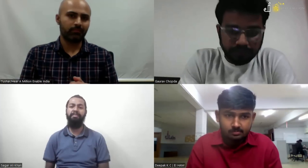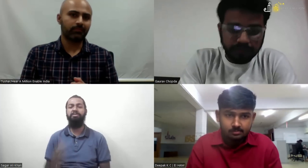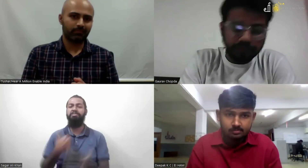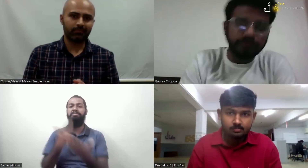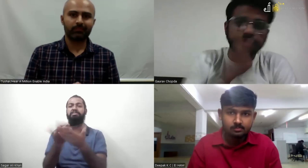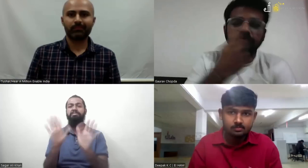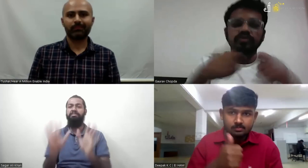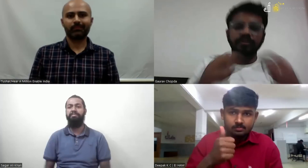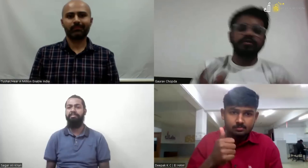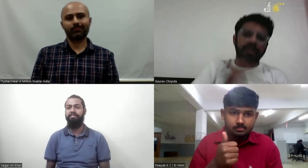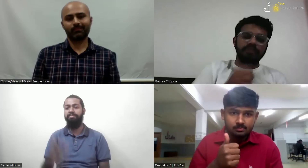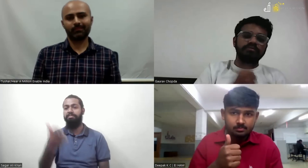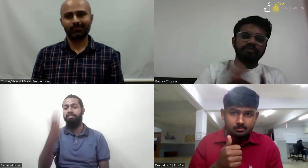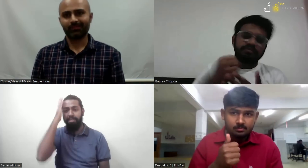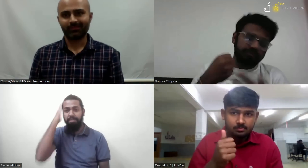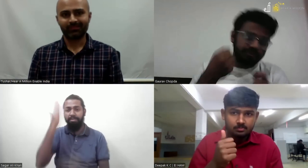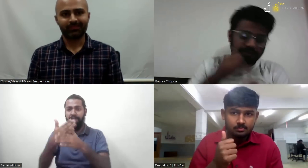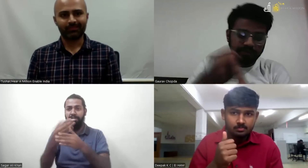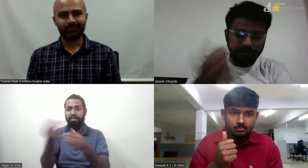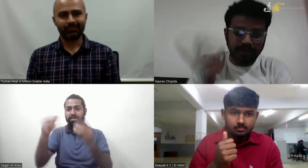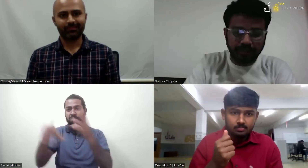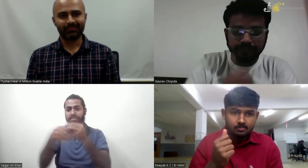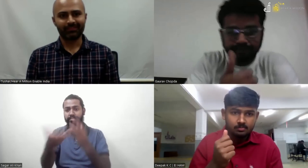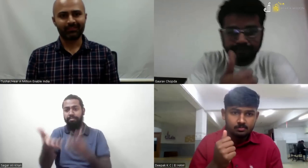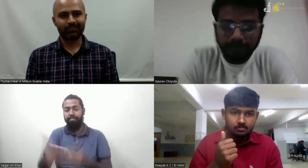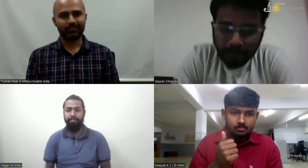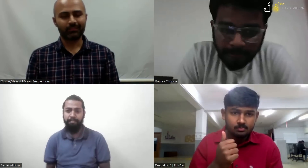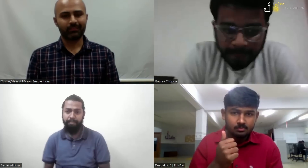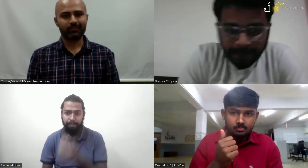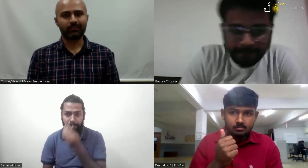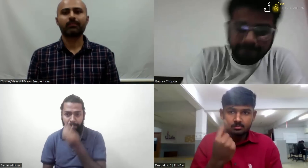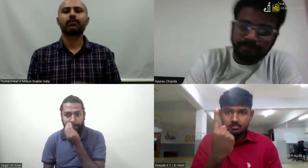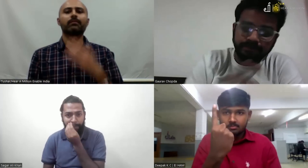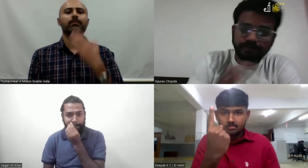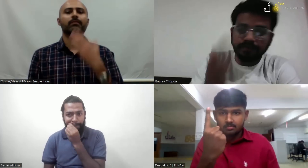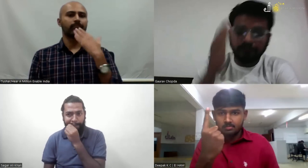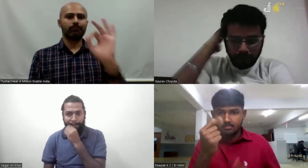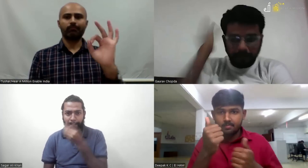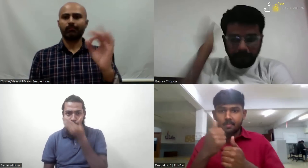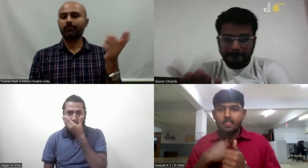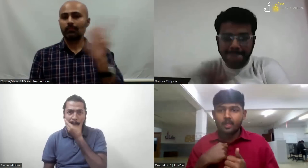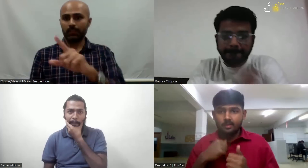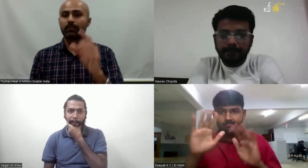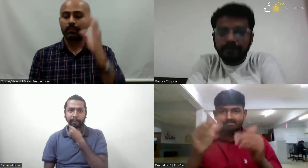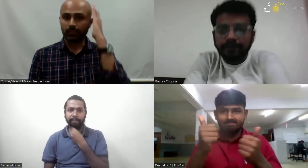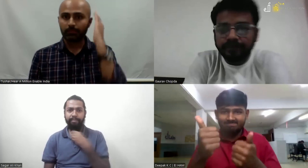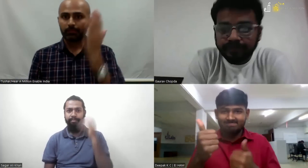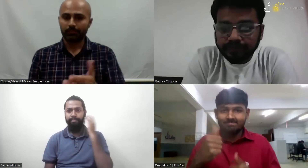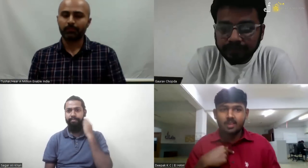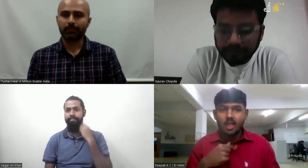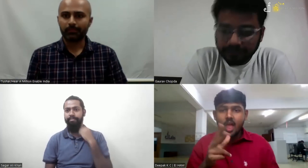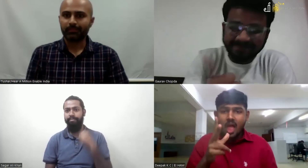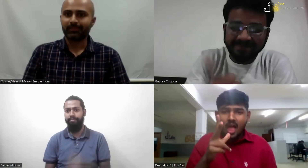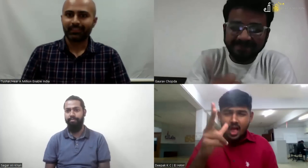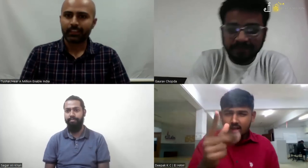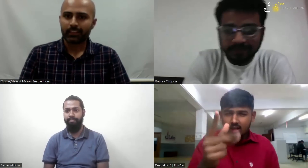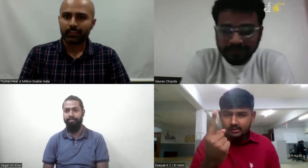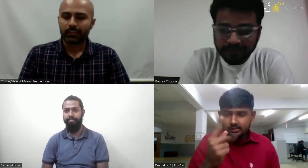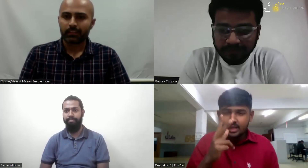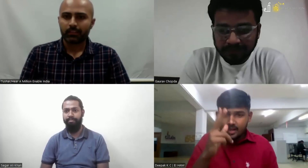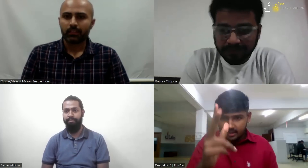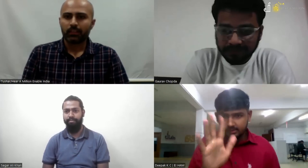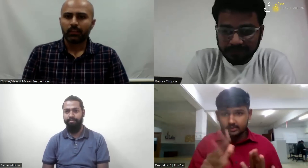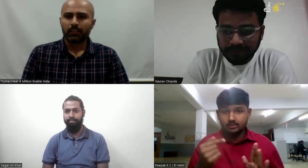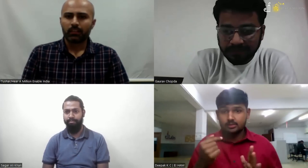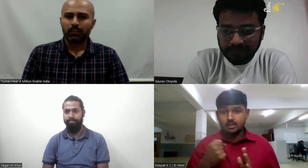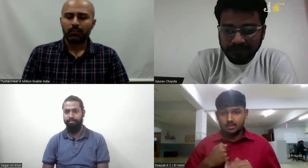then they will not easily provide you. Yeah, that would be my suggestion. Deepak, if you would like to add something. Yeah.